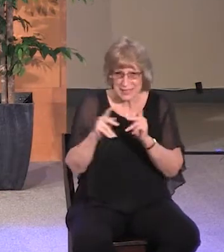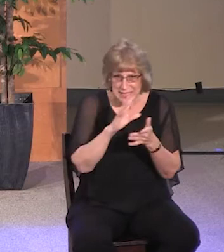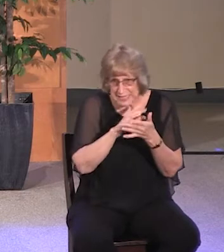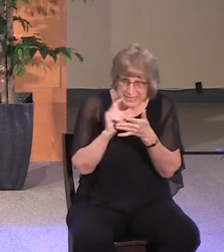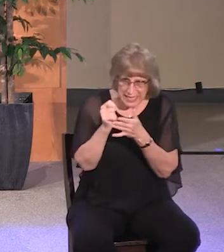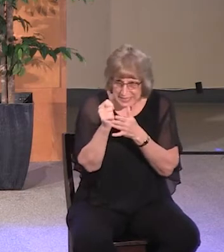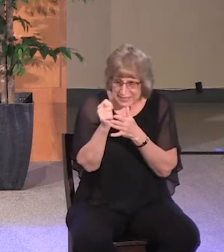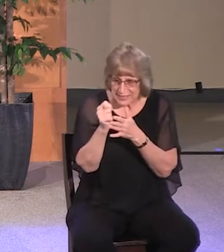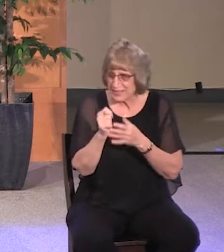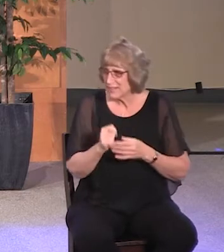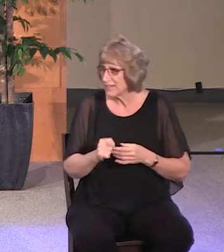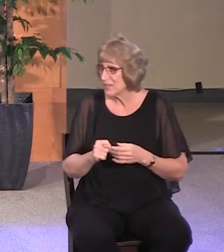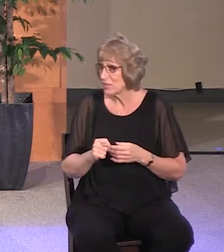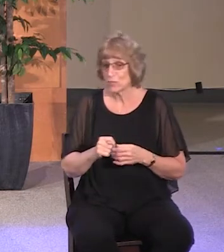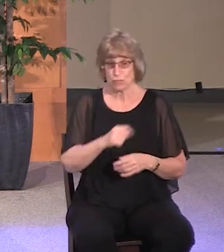people.